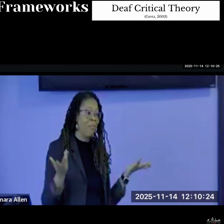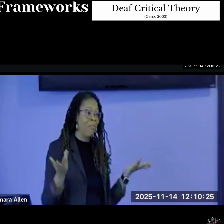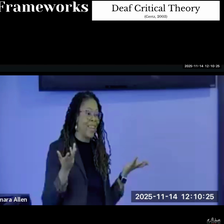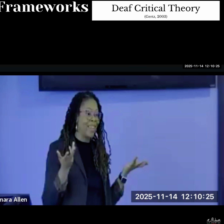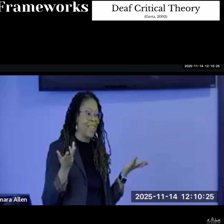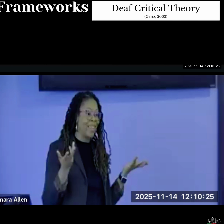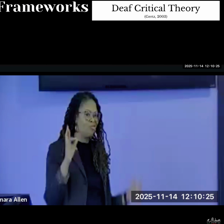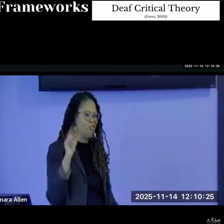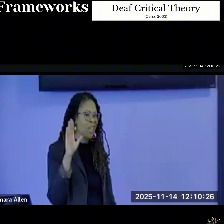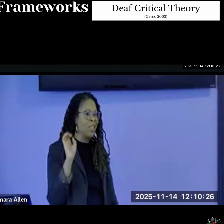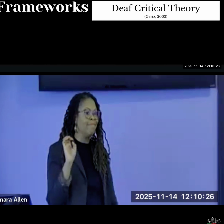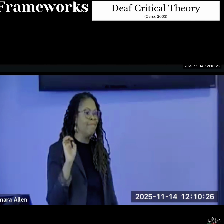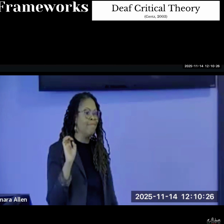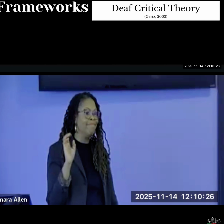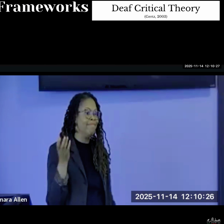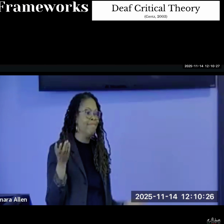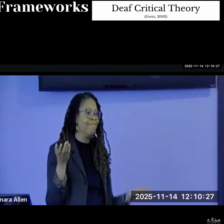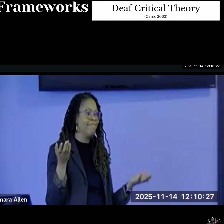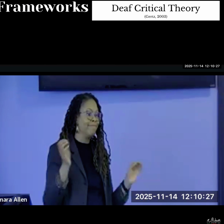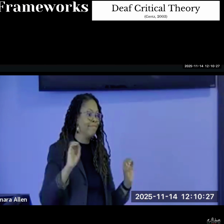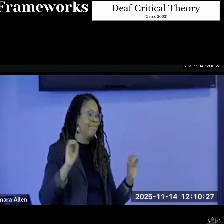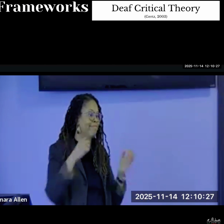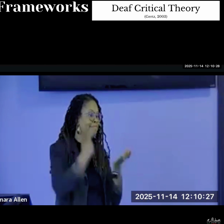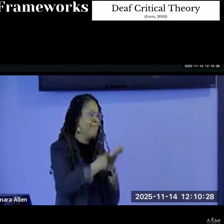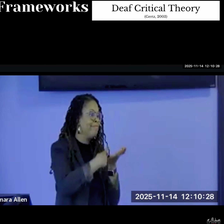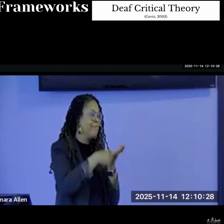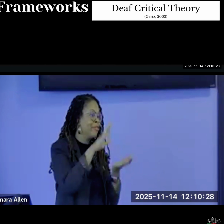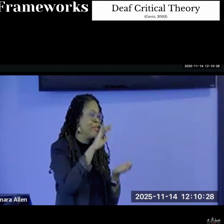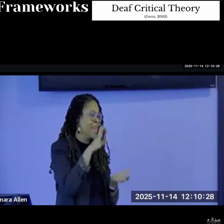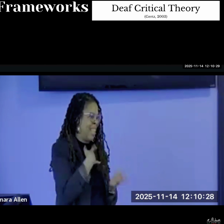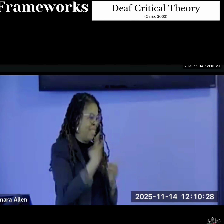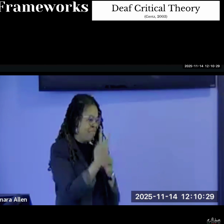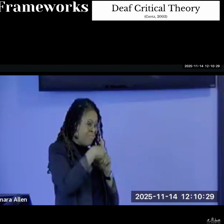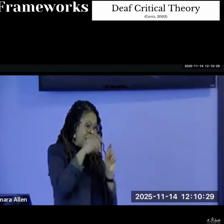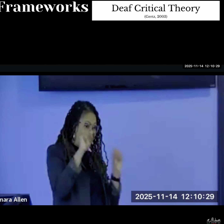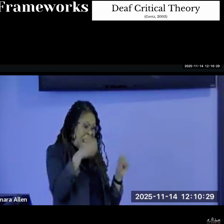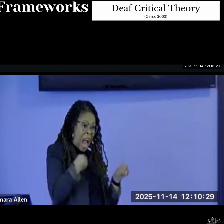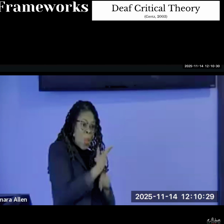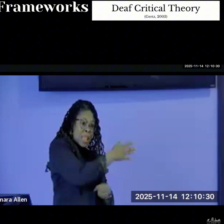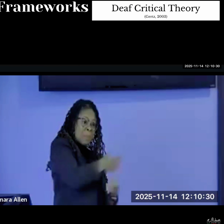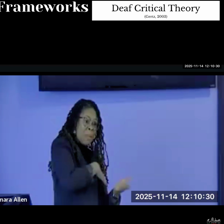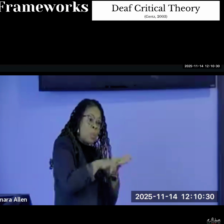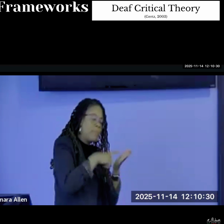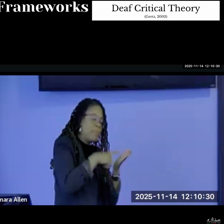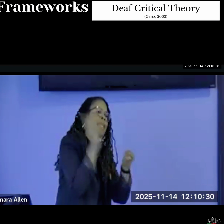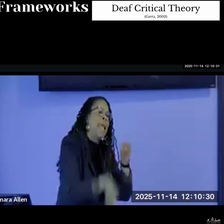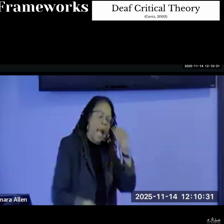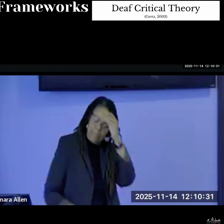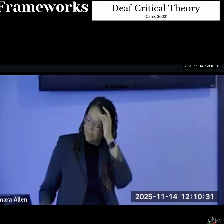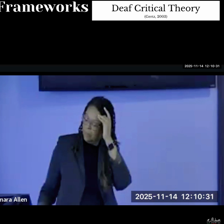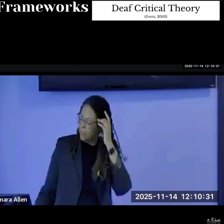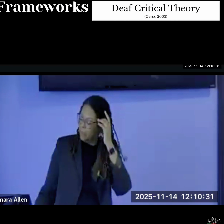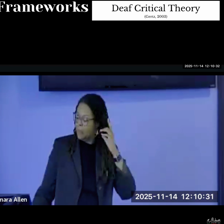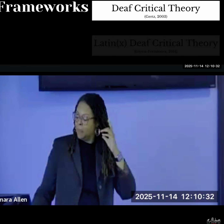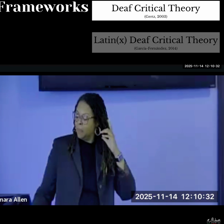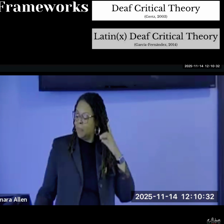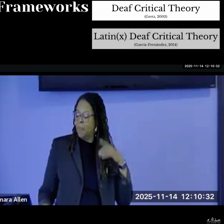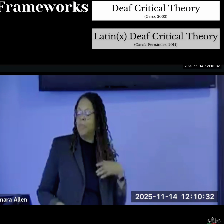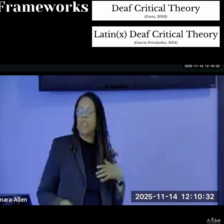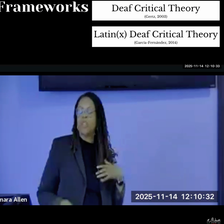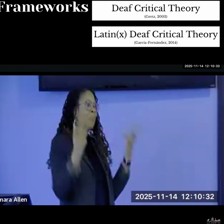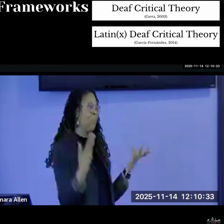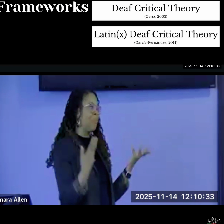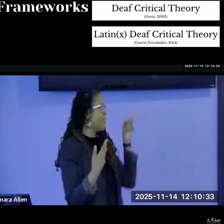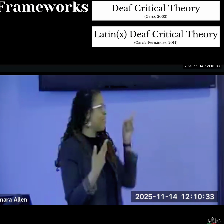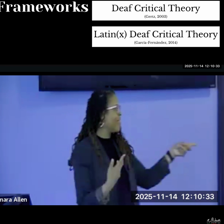So this was great because it finally added the deaf component of the experience of being deaf, but it also does not include